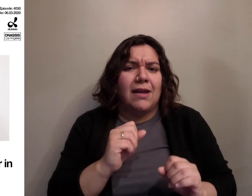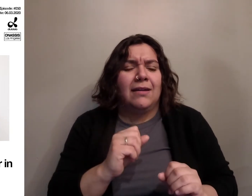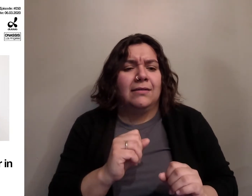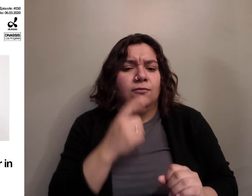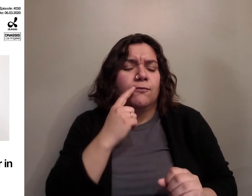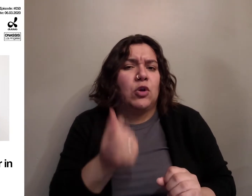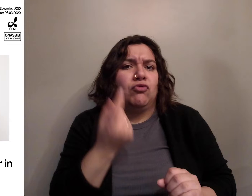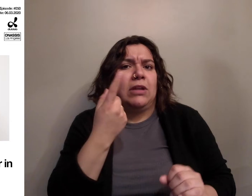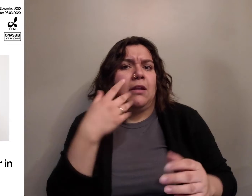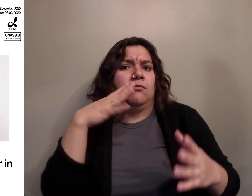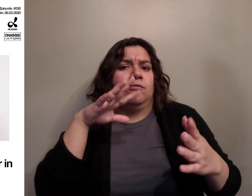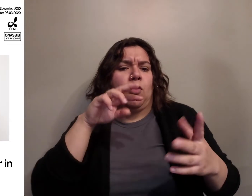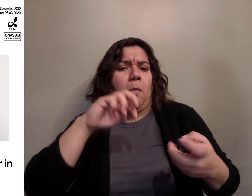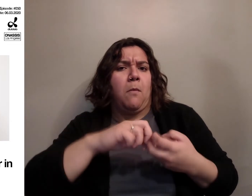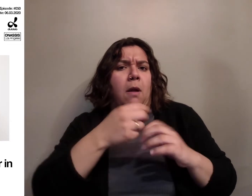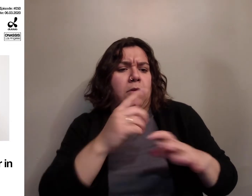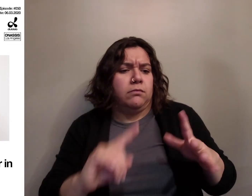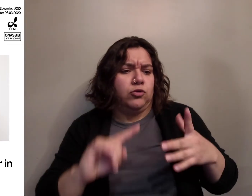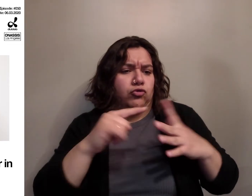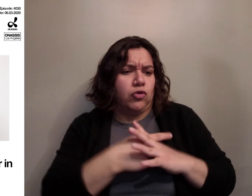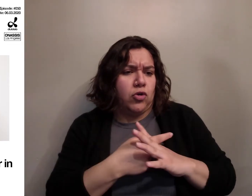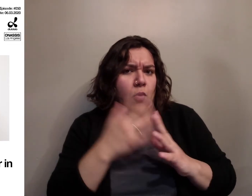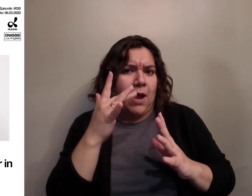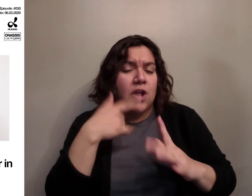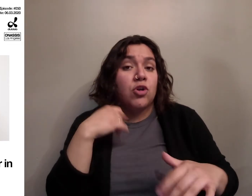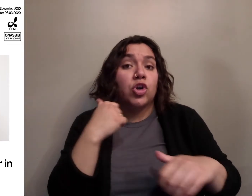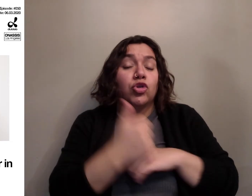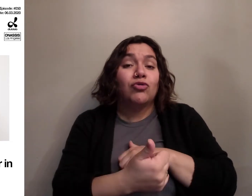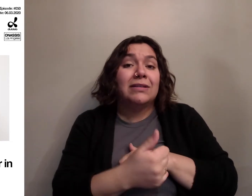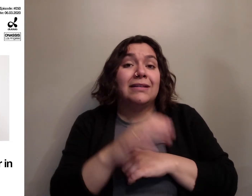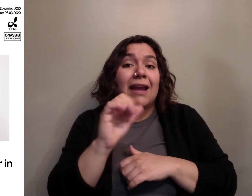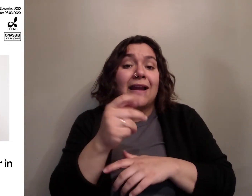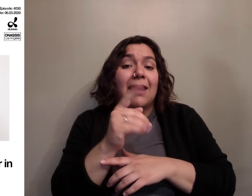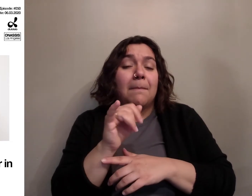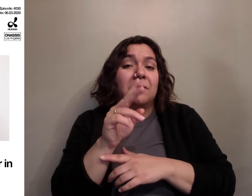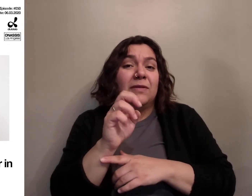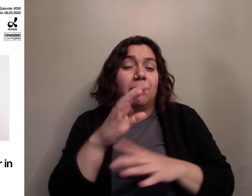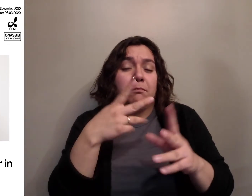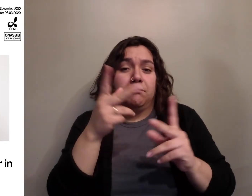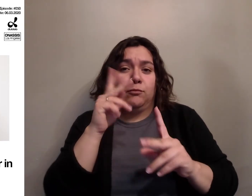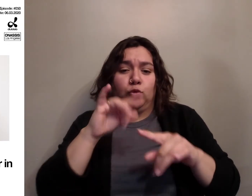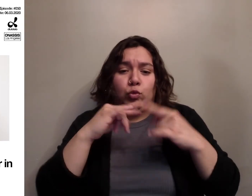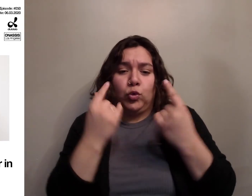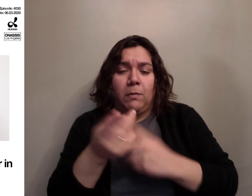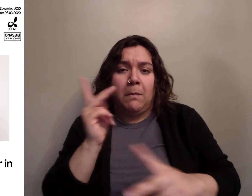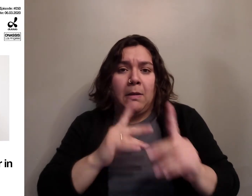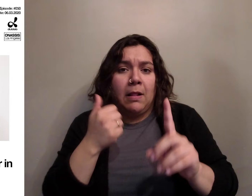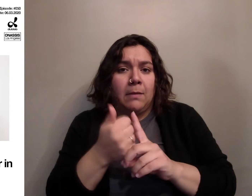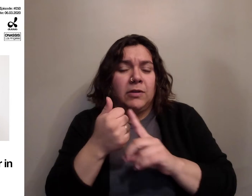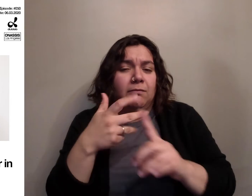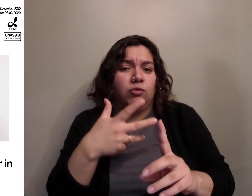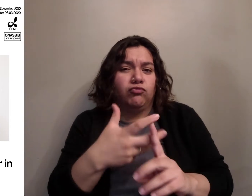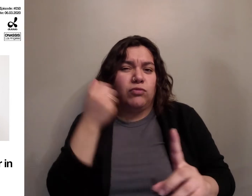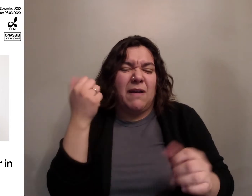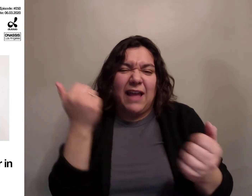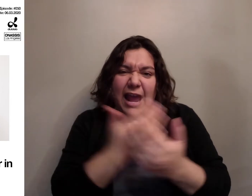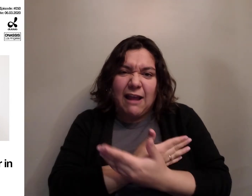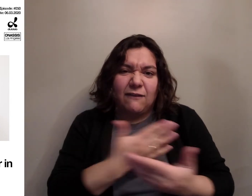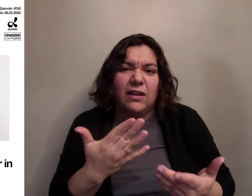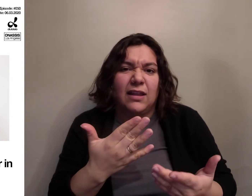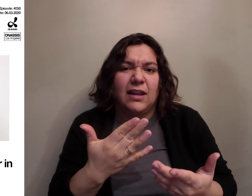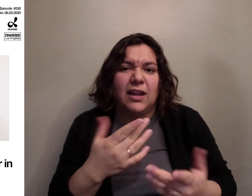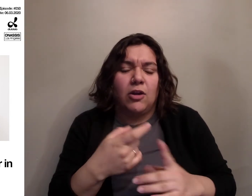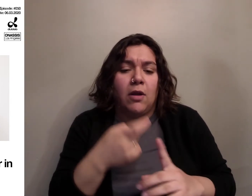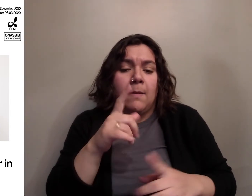has seriously tried to get where the trouble is. After all, you're accusing a captive